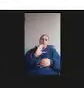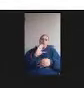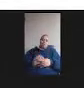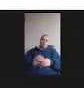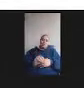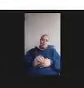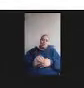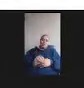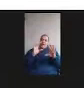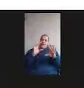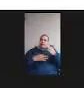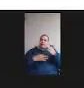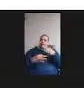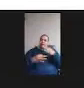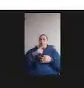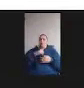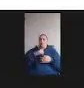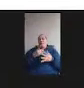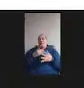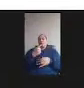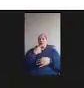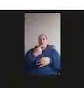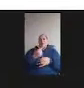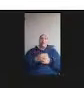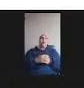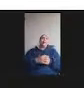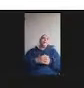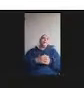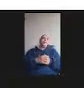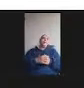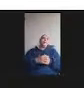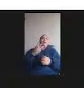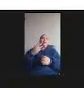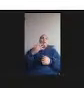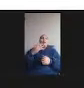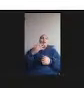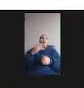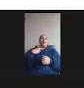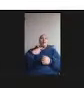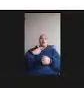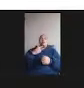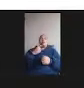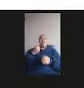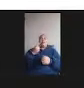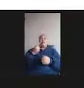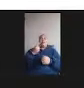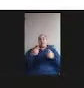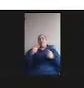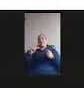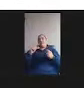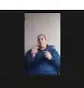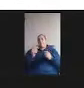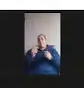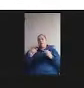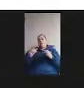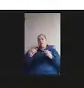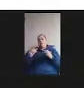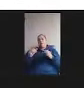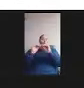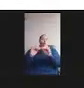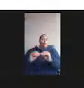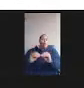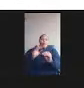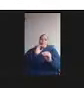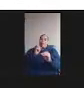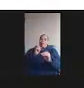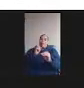in the instance where you say there was underspending and there was money rolled over, meaning for the new